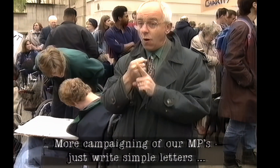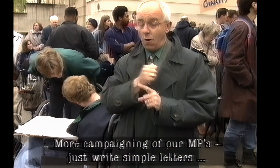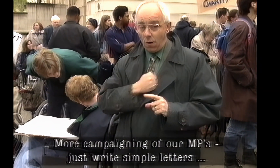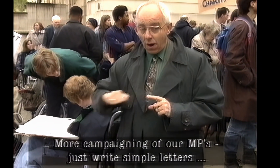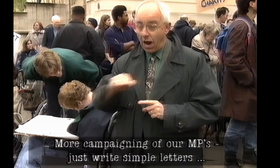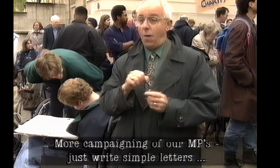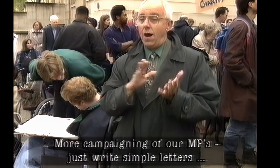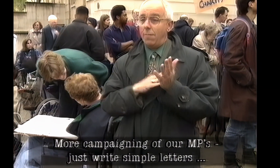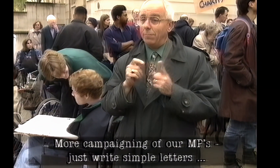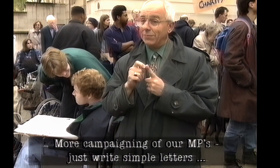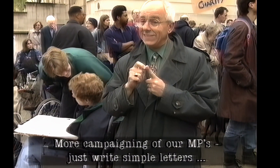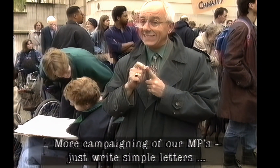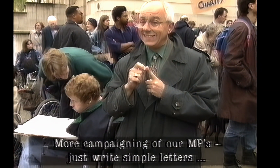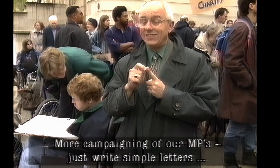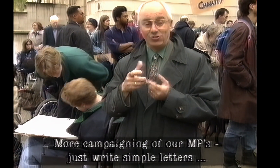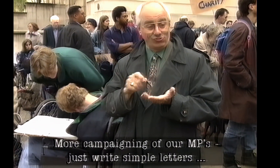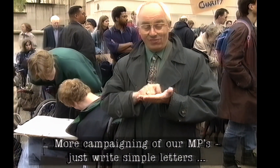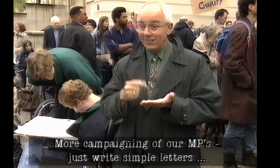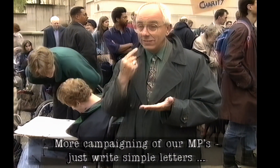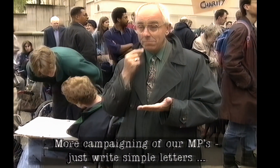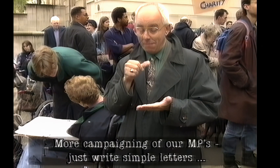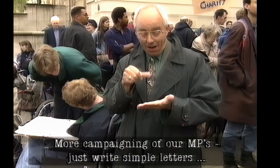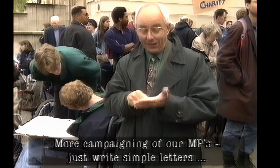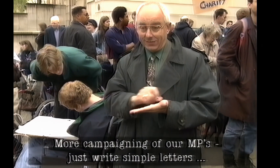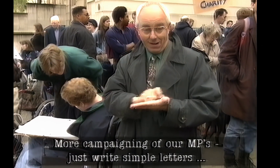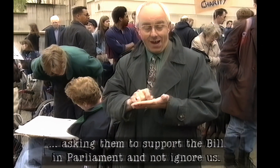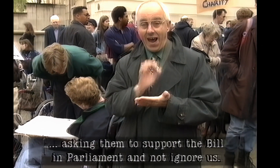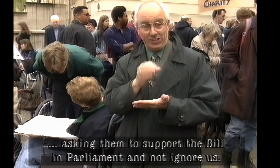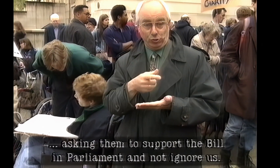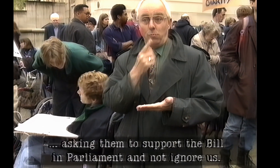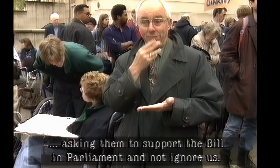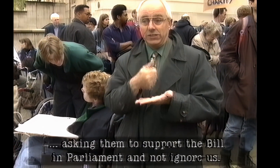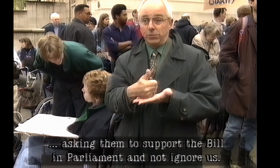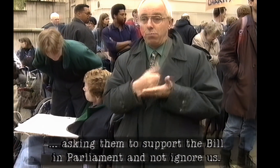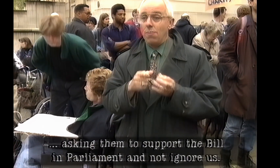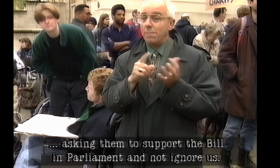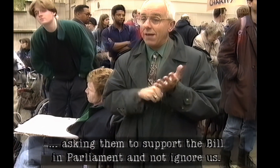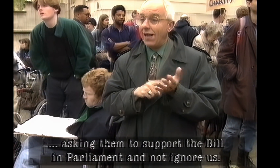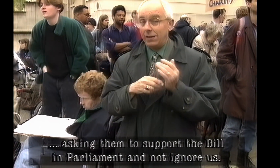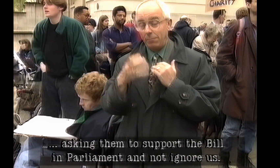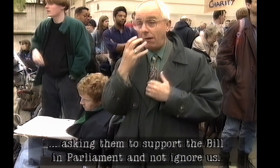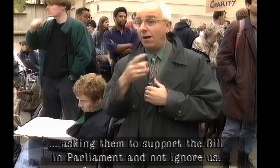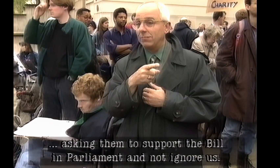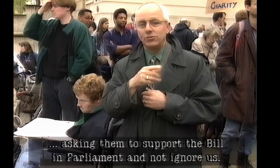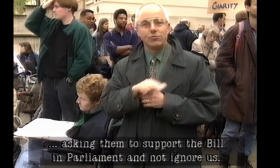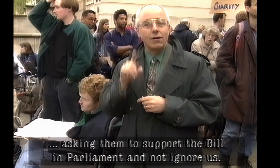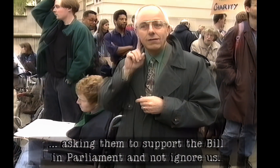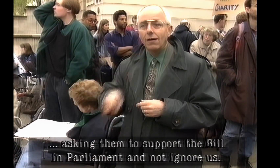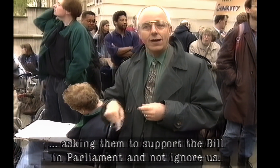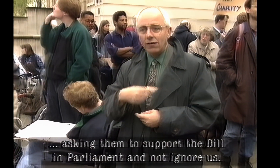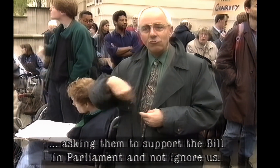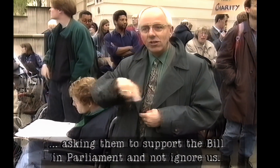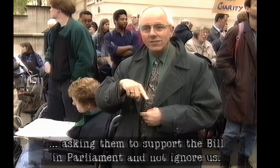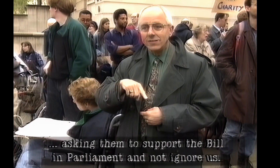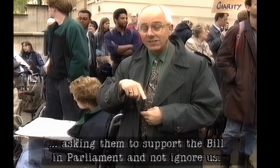More campaigning of our MPs. Just write simple letters asking them to support the bill in Parliament and not ignore